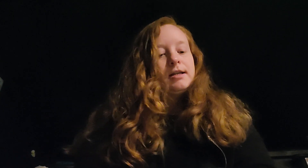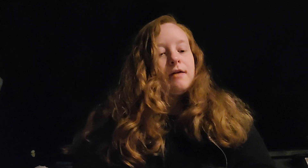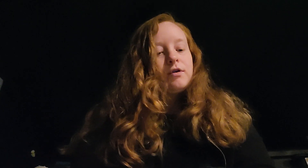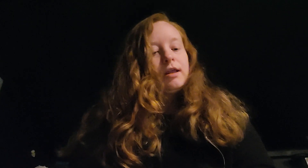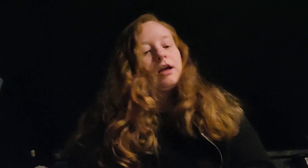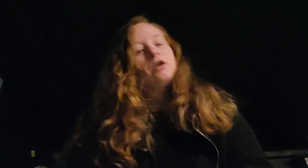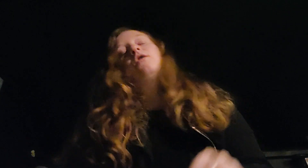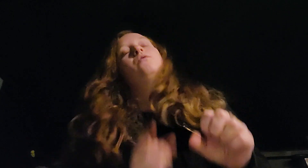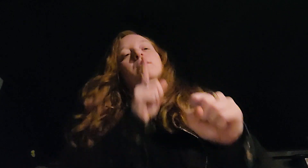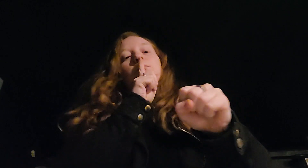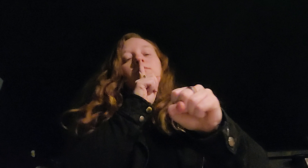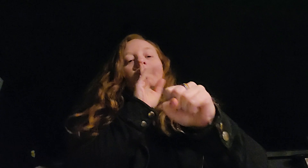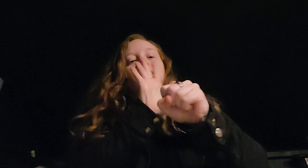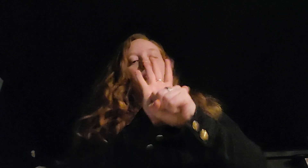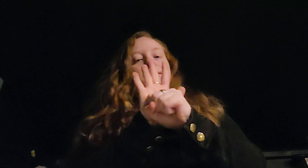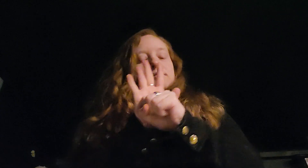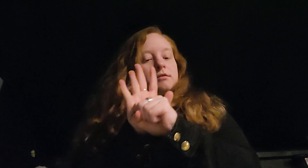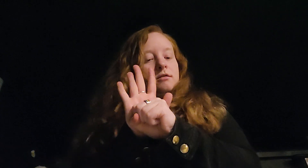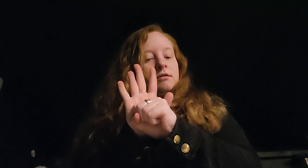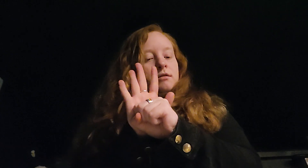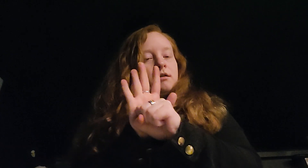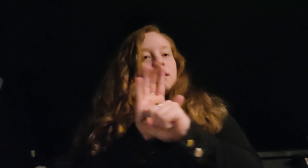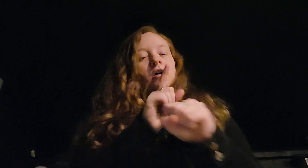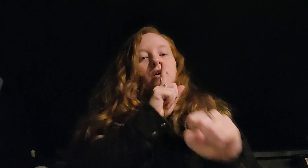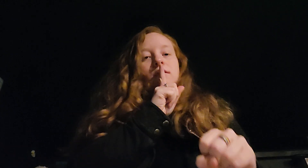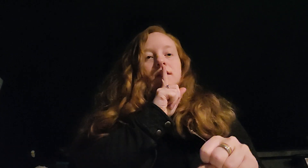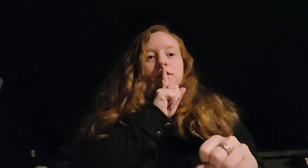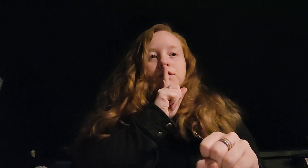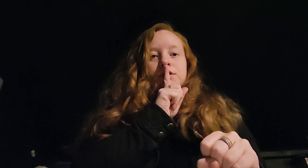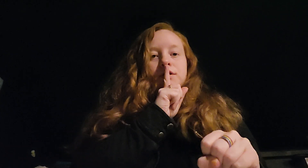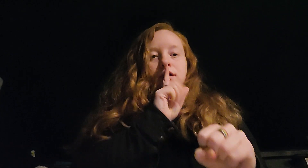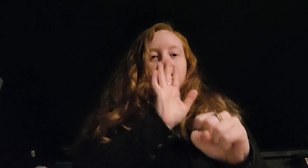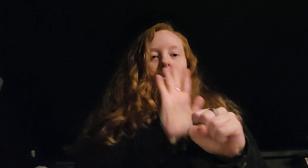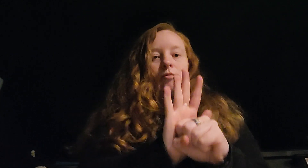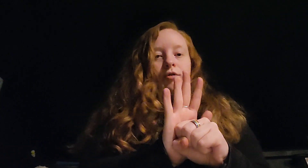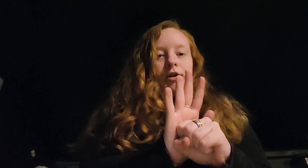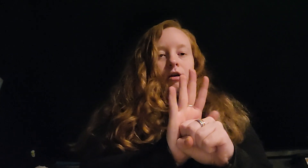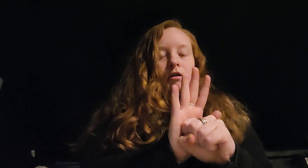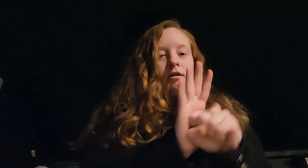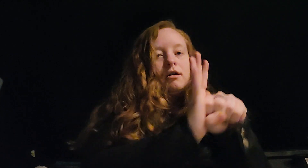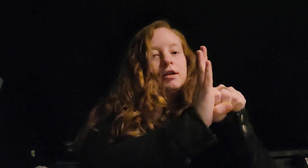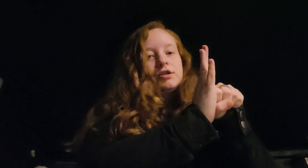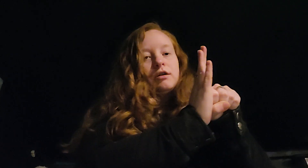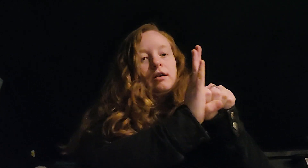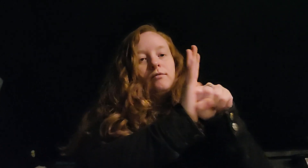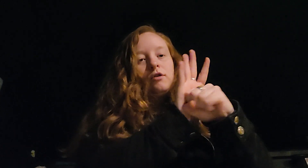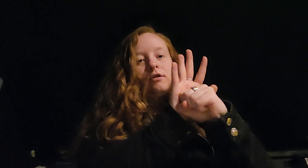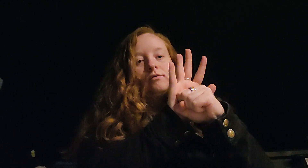never let go. Promise. It's like shh, and then you're putting it against your